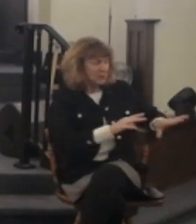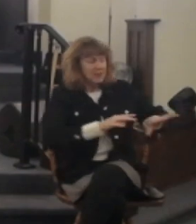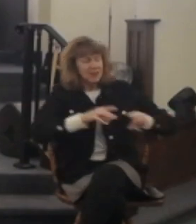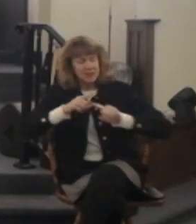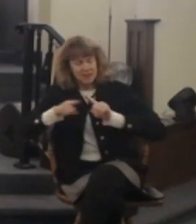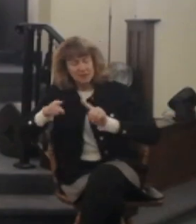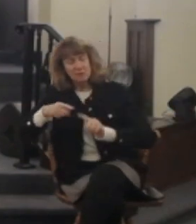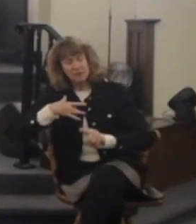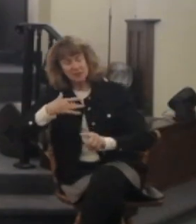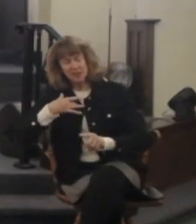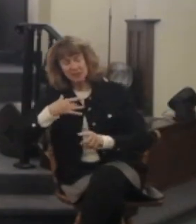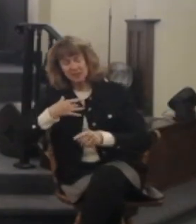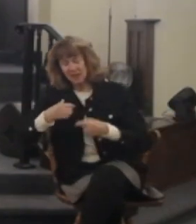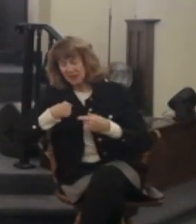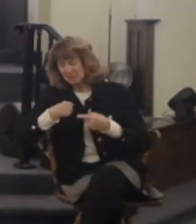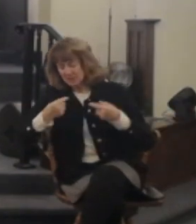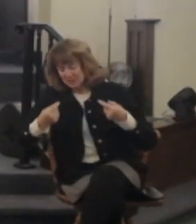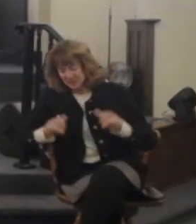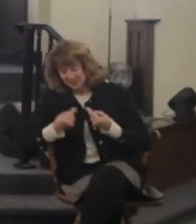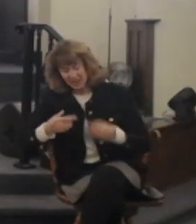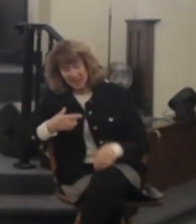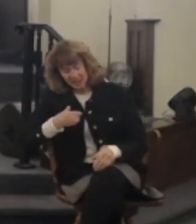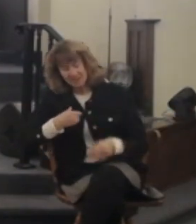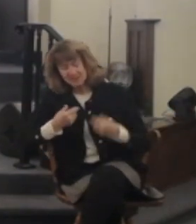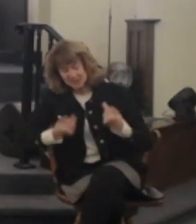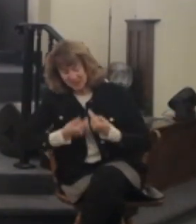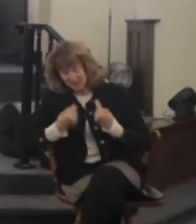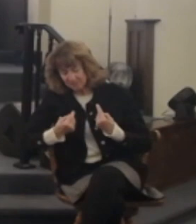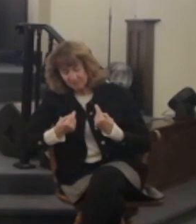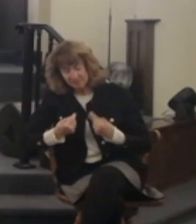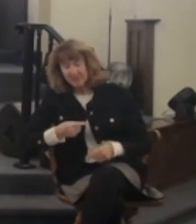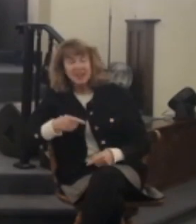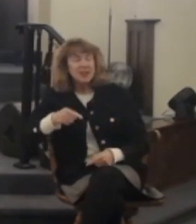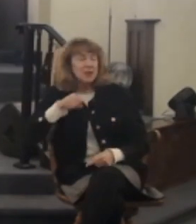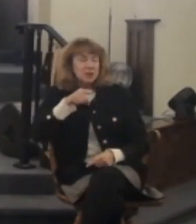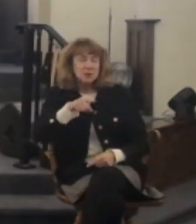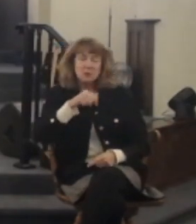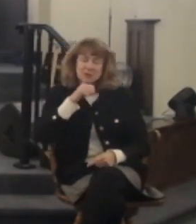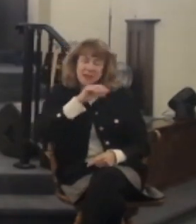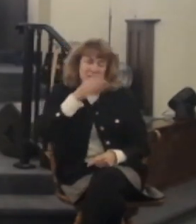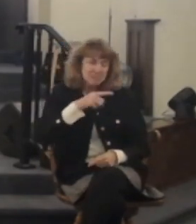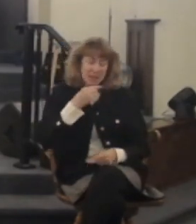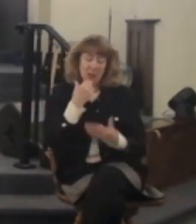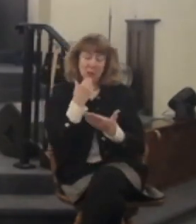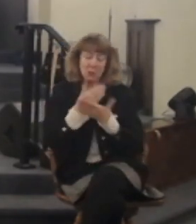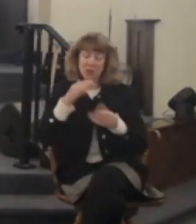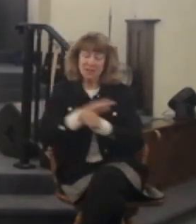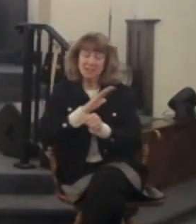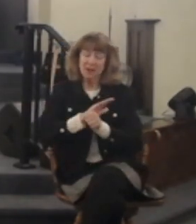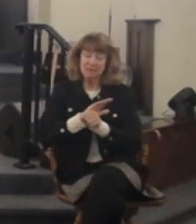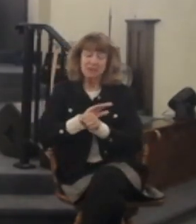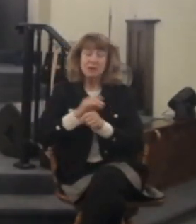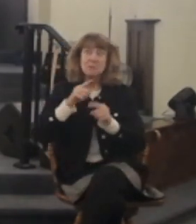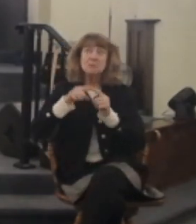into sin thinking you're not good enough. You're not good enough, but Christ is. So give it to